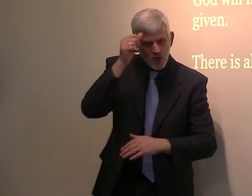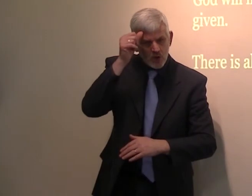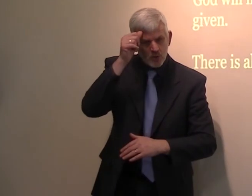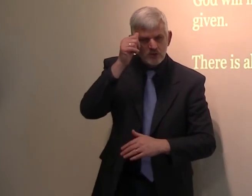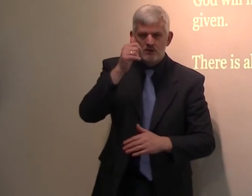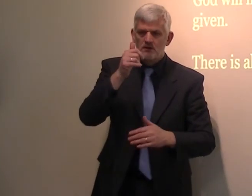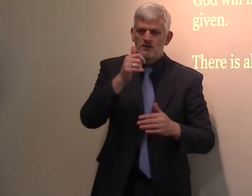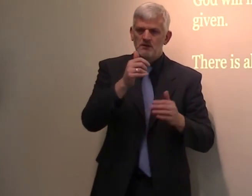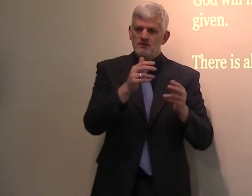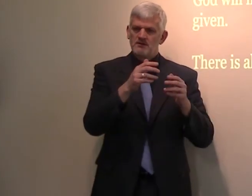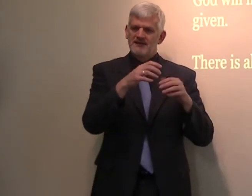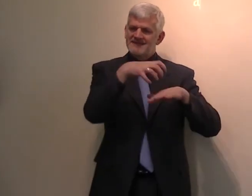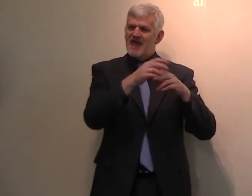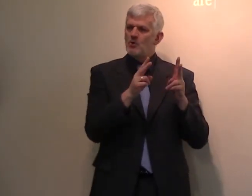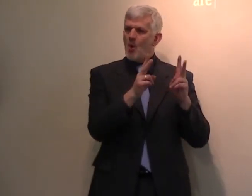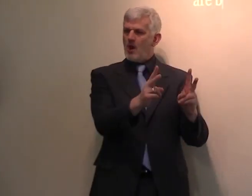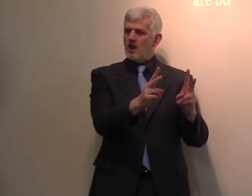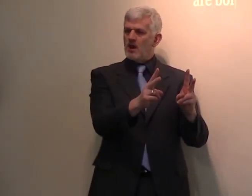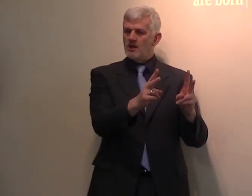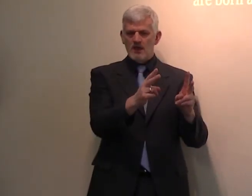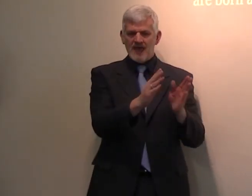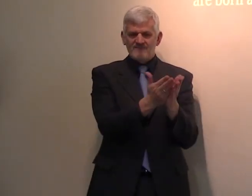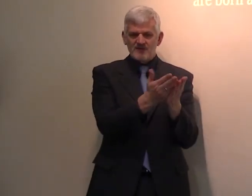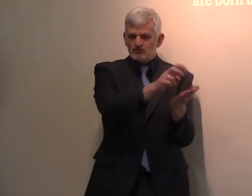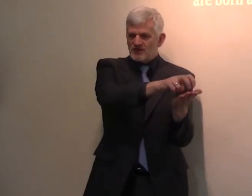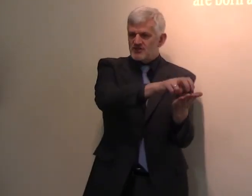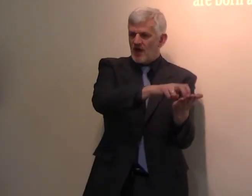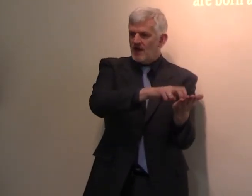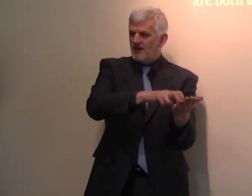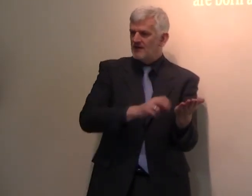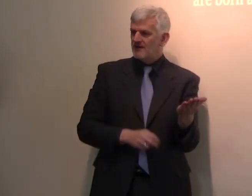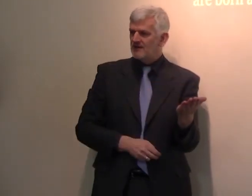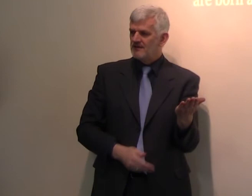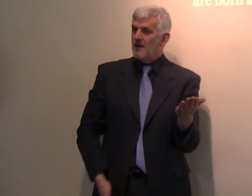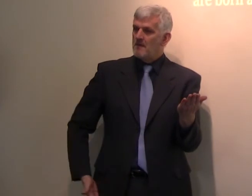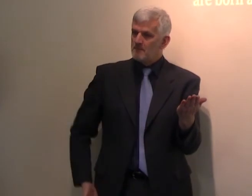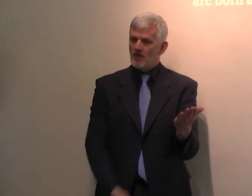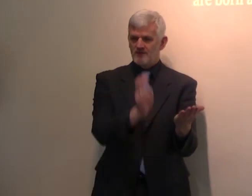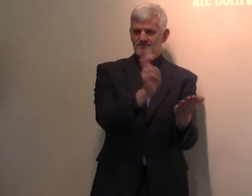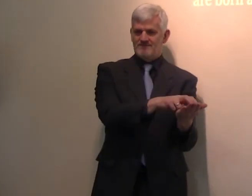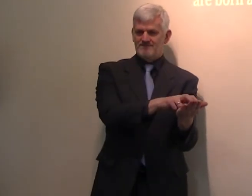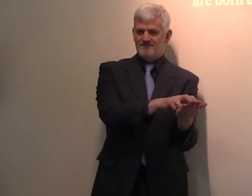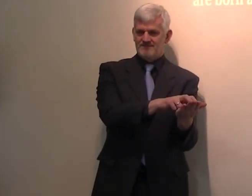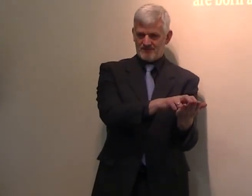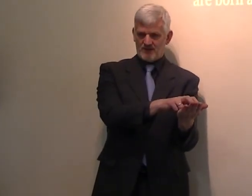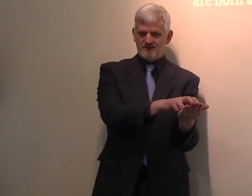written. And the name is removed on those places, on those registers, when the person